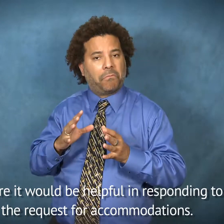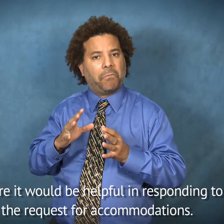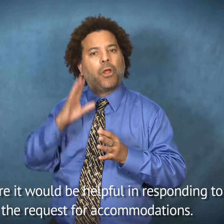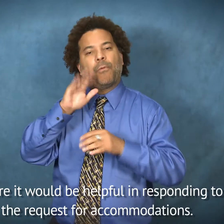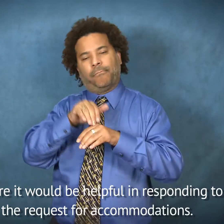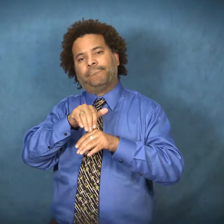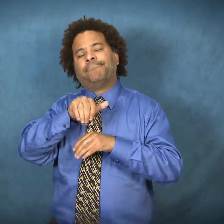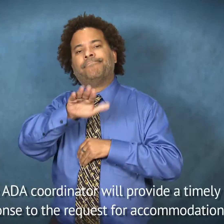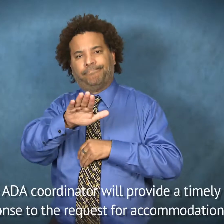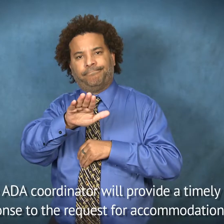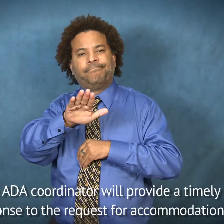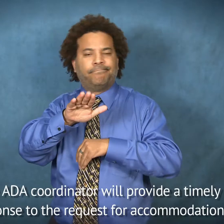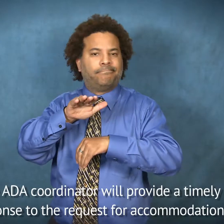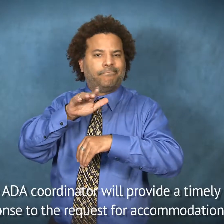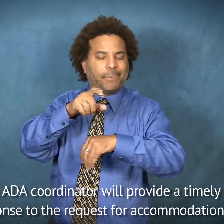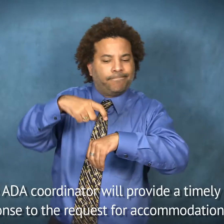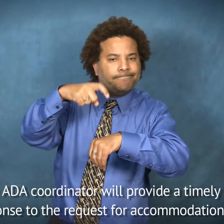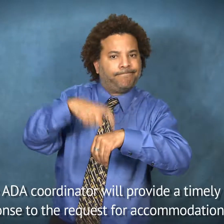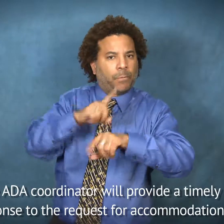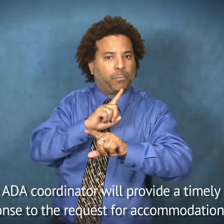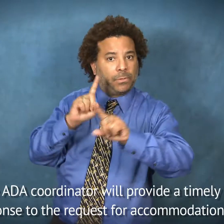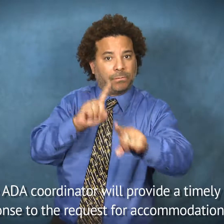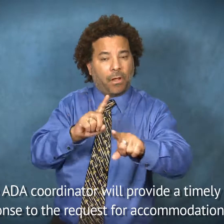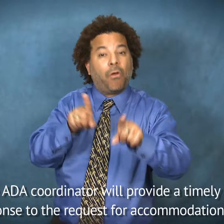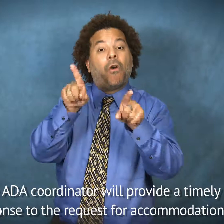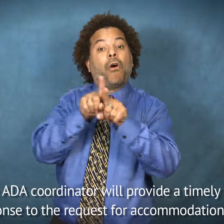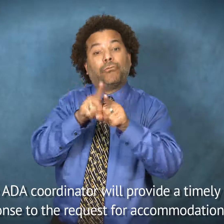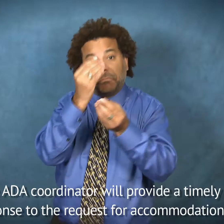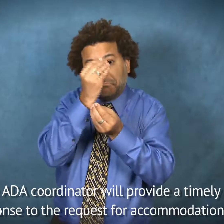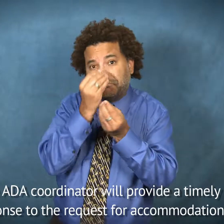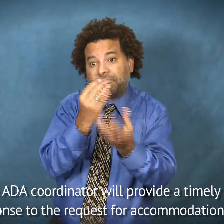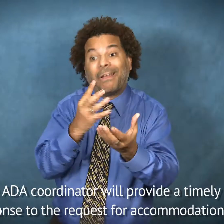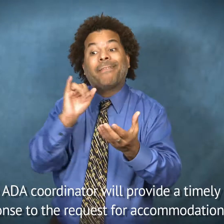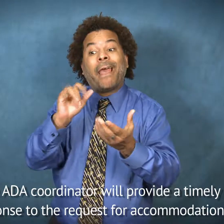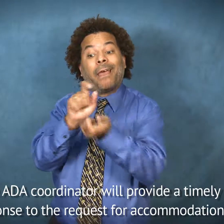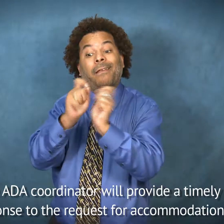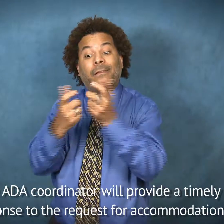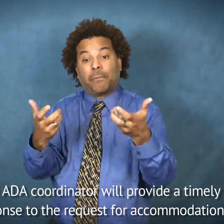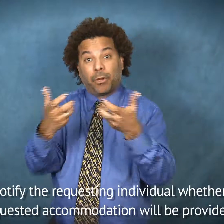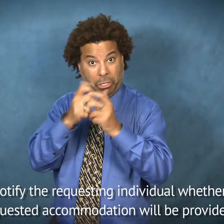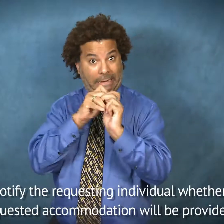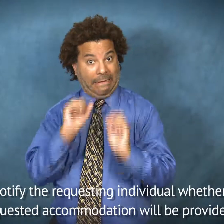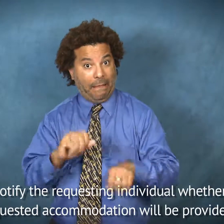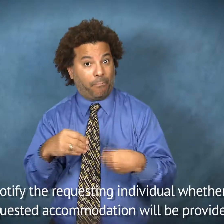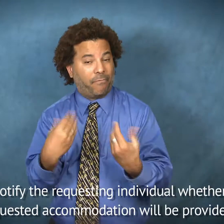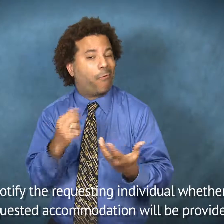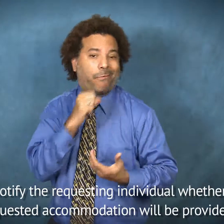The ADA coordinator will provide a timely response to the request for accommodation and notify the requesting individual whether the